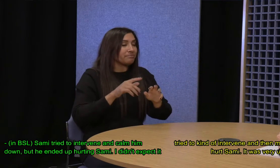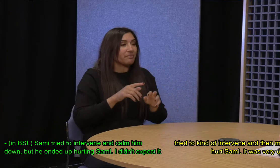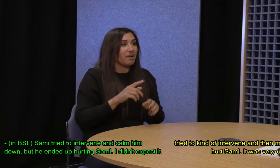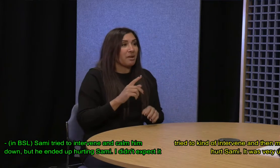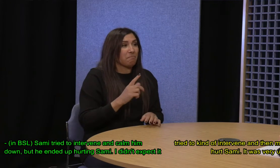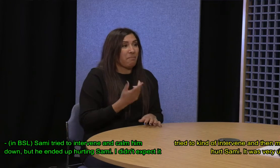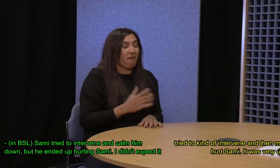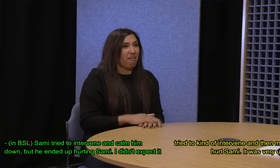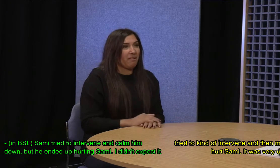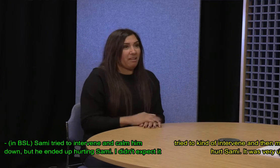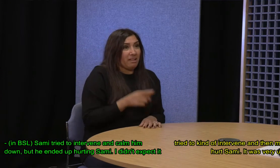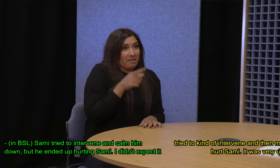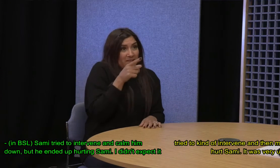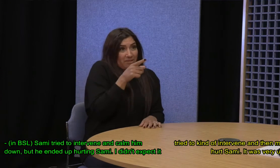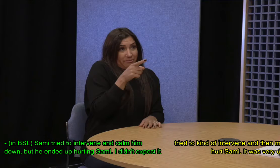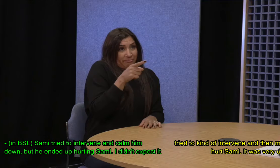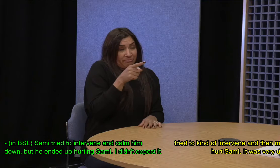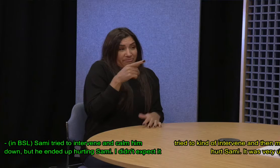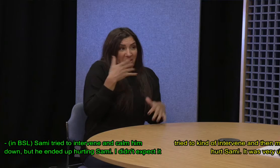of intervene.